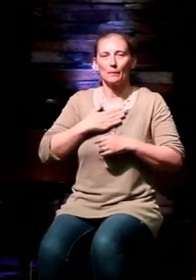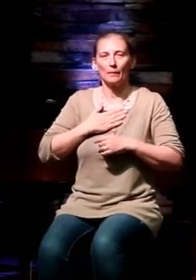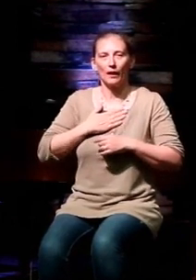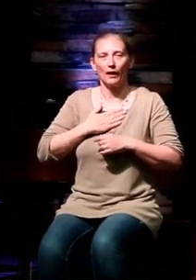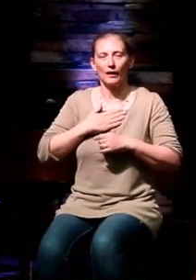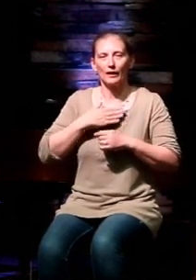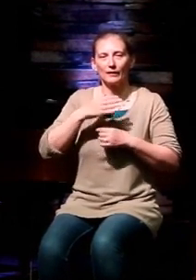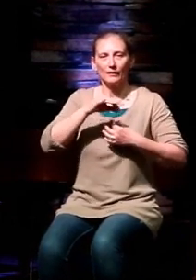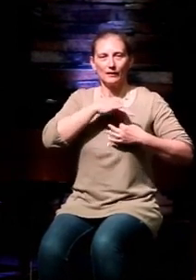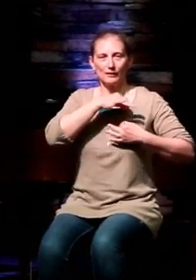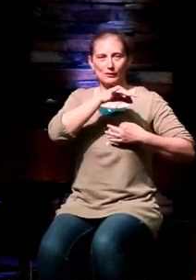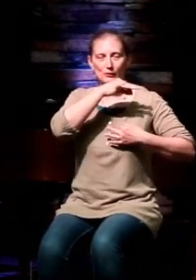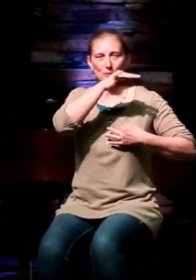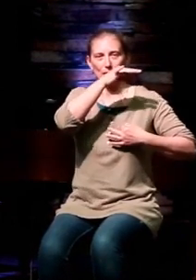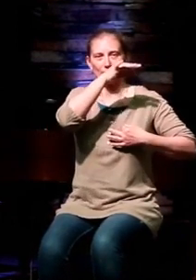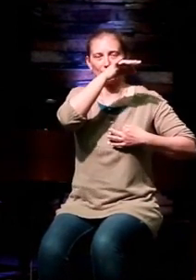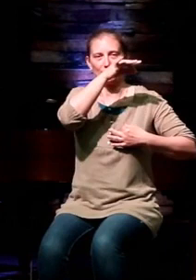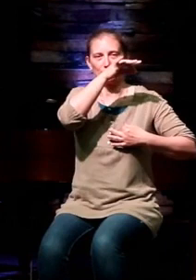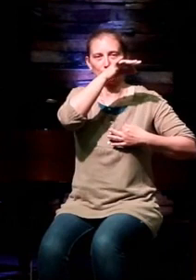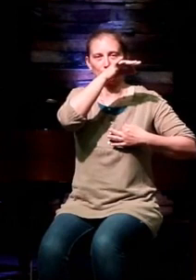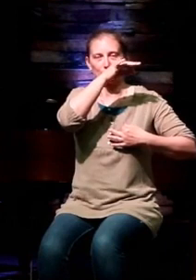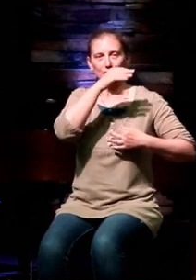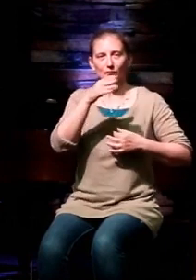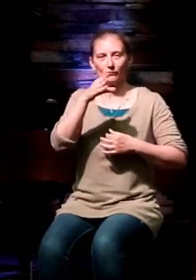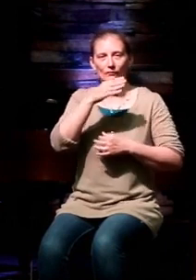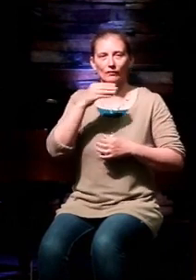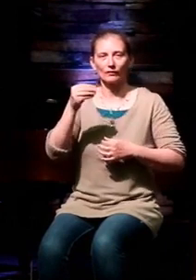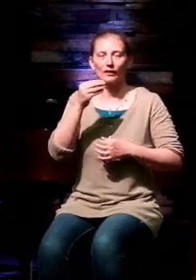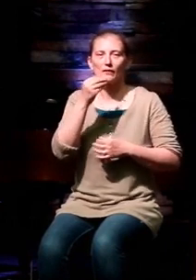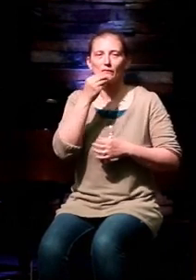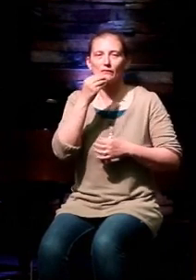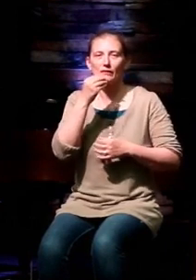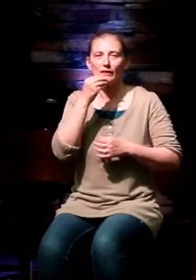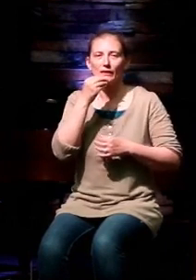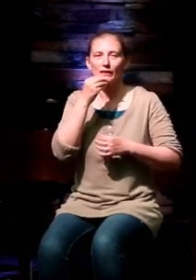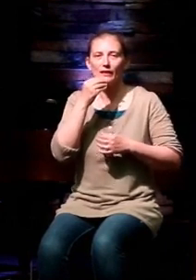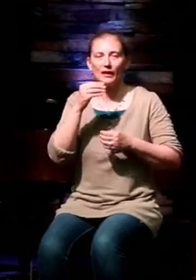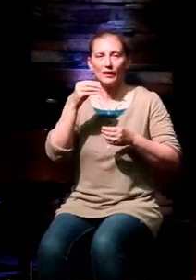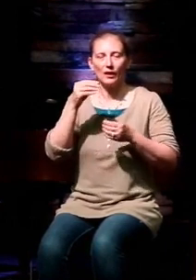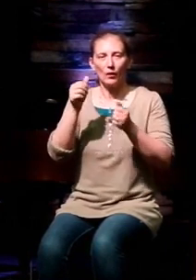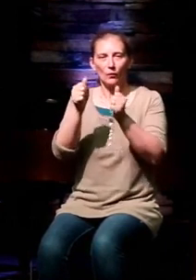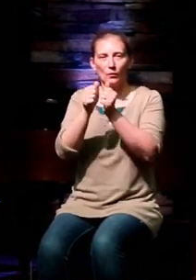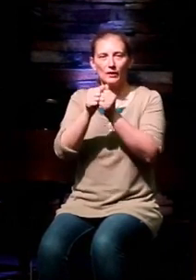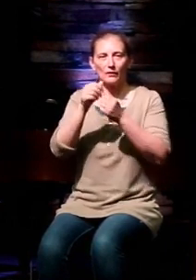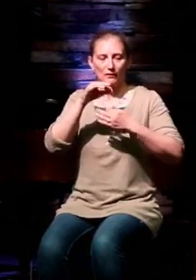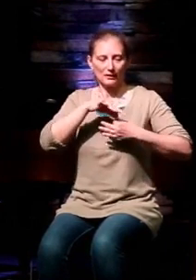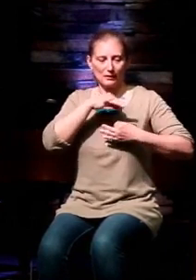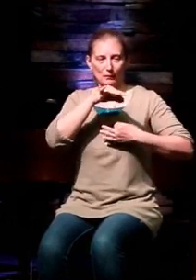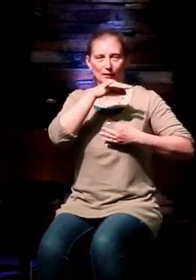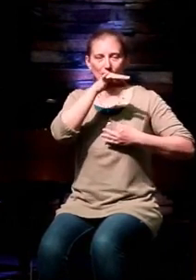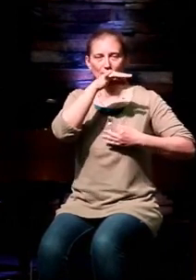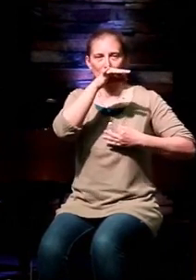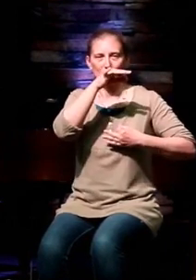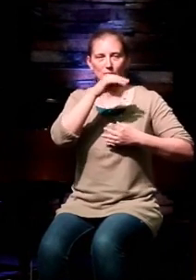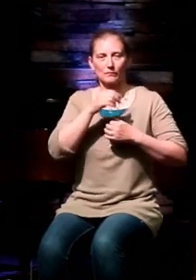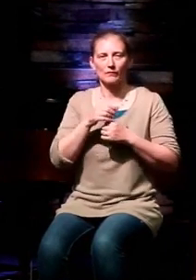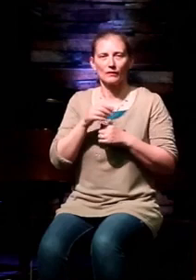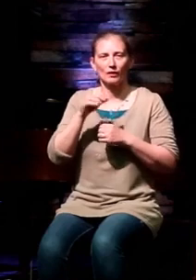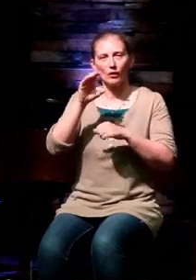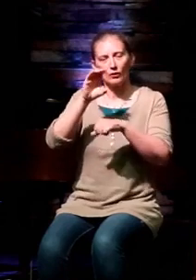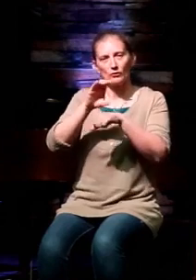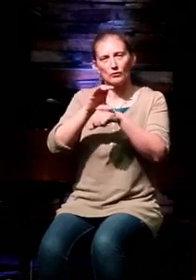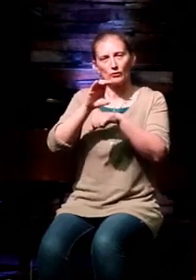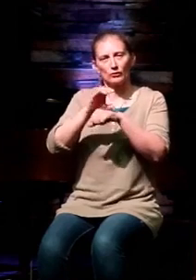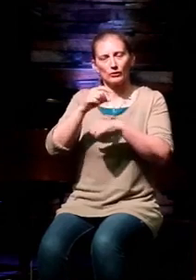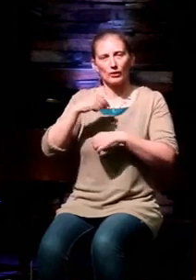fill my life and feed my life in the Spirit. I'm going to feed my spirit. So, church, I want to give